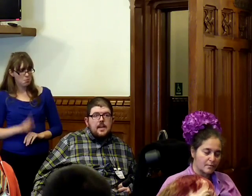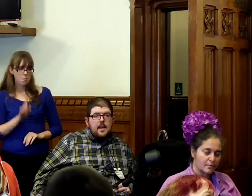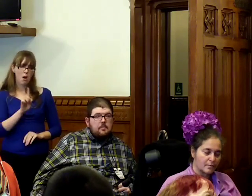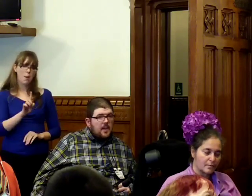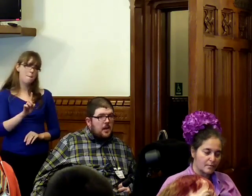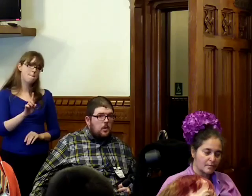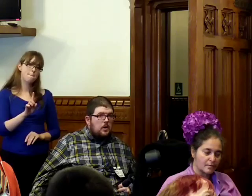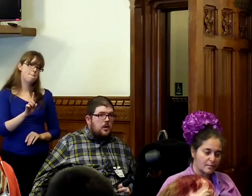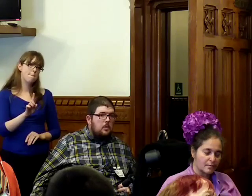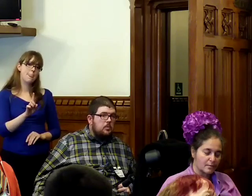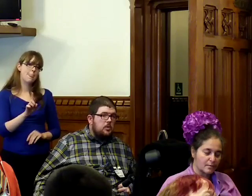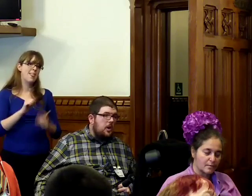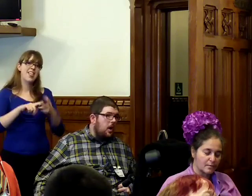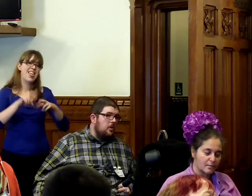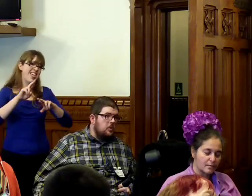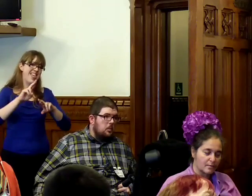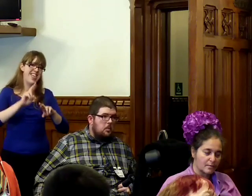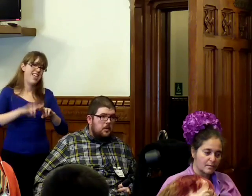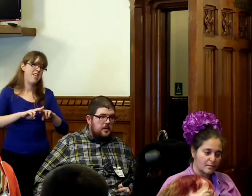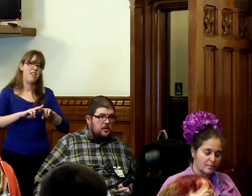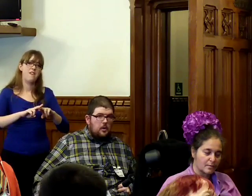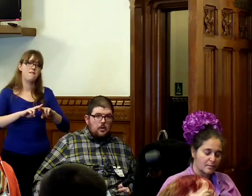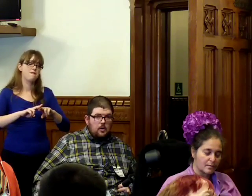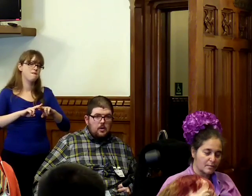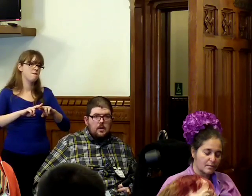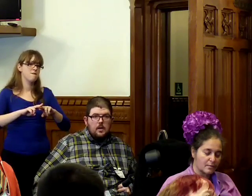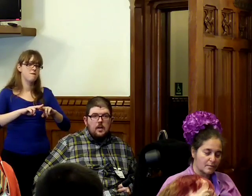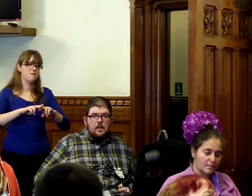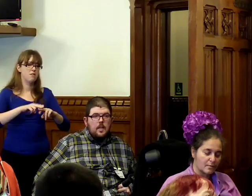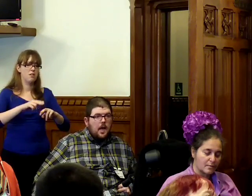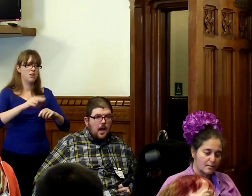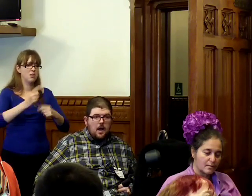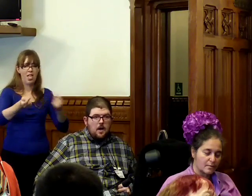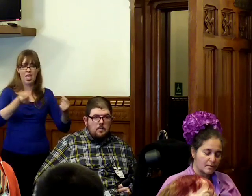But then if anyone comes and knocks on my door